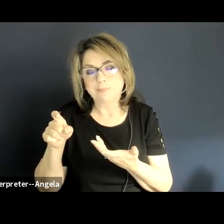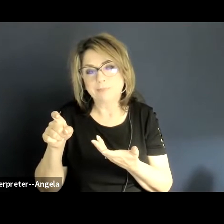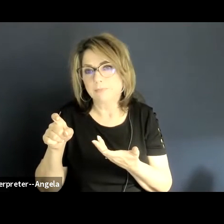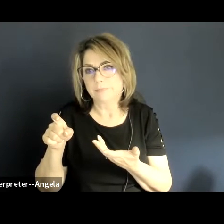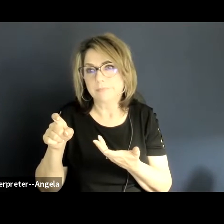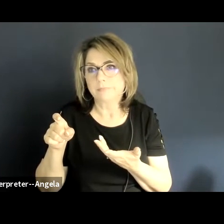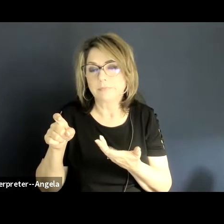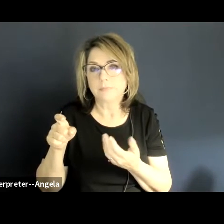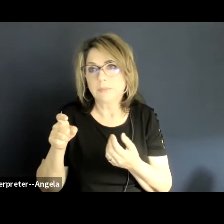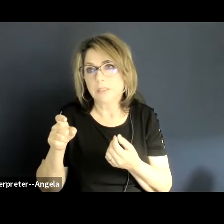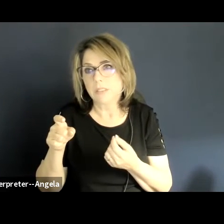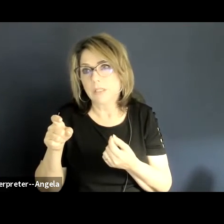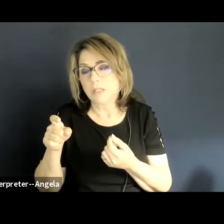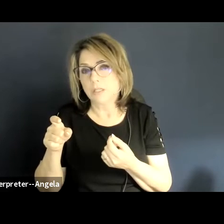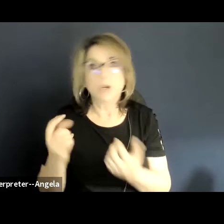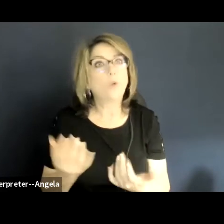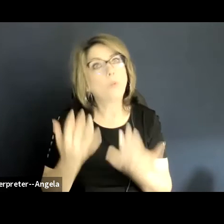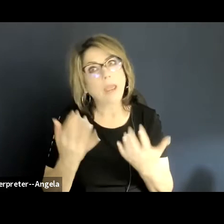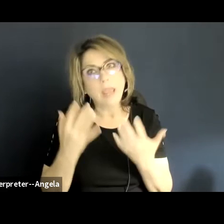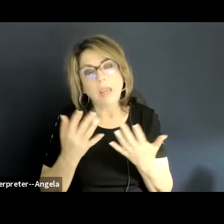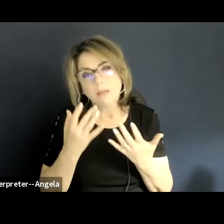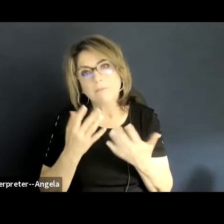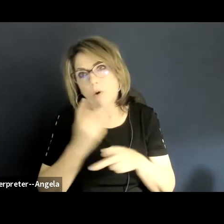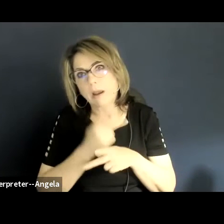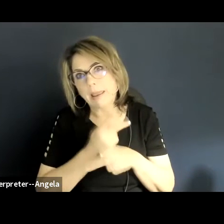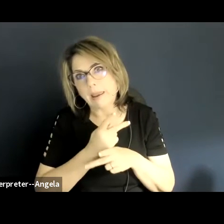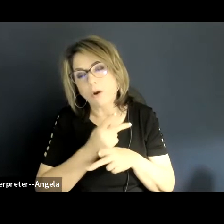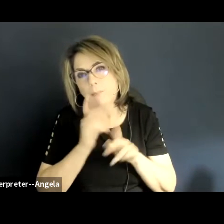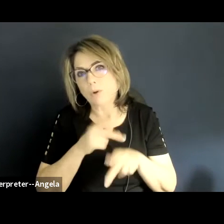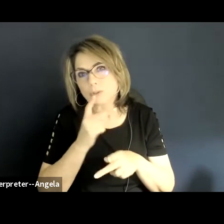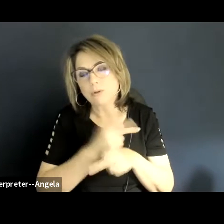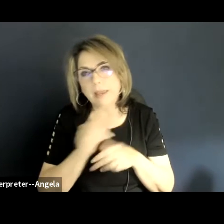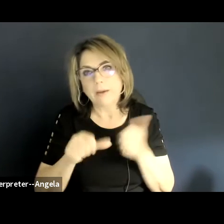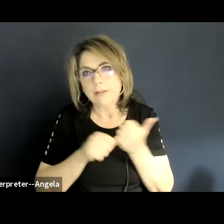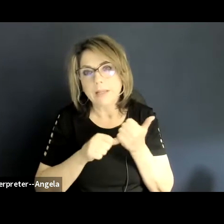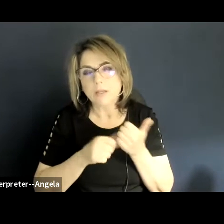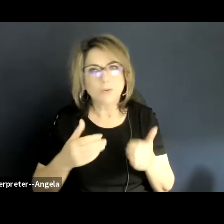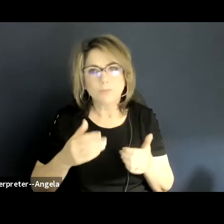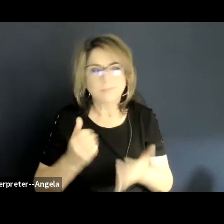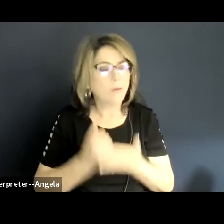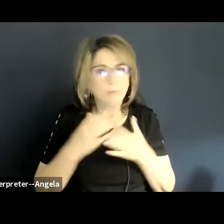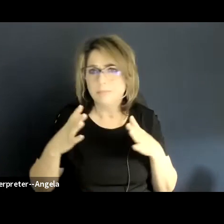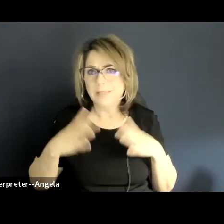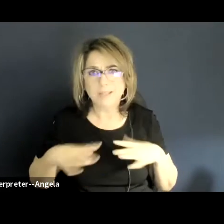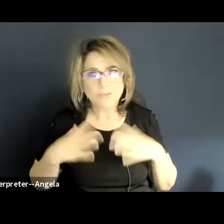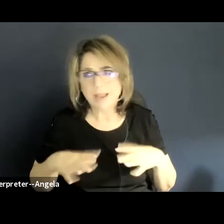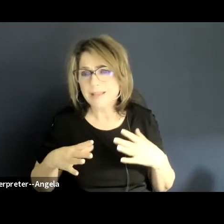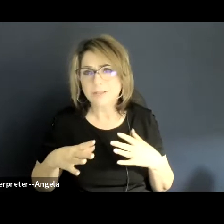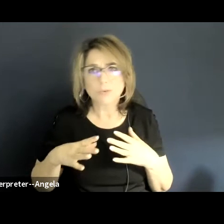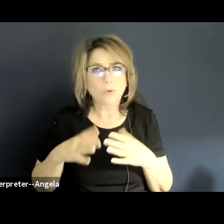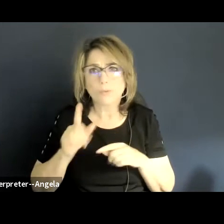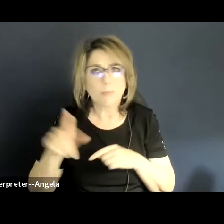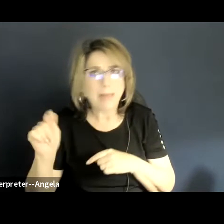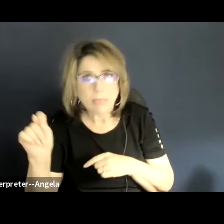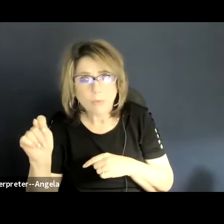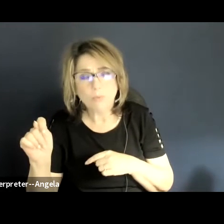wait on a personal care attendant to come in and help them get dressed or help them get into the bathroom or